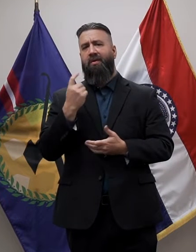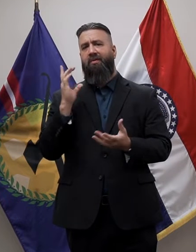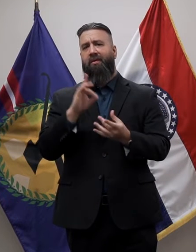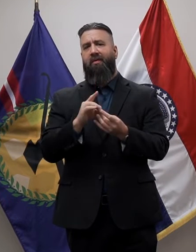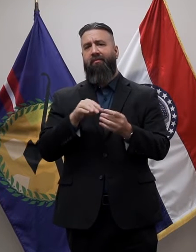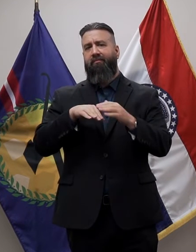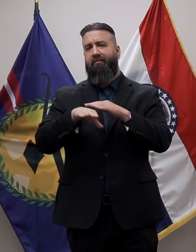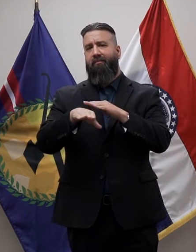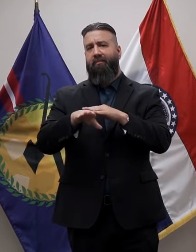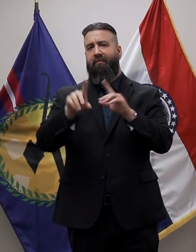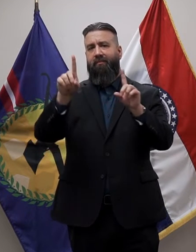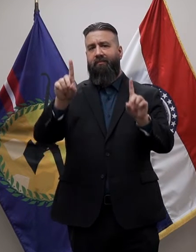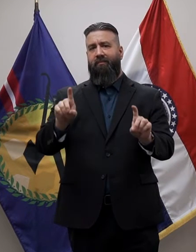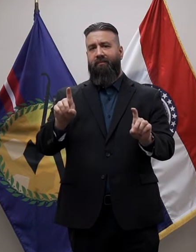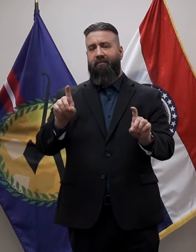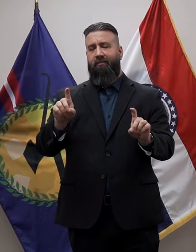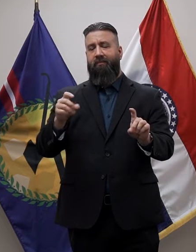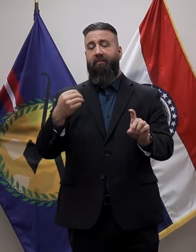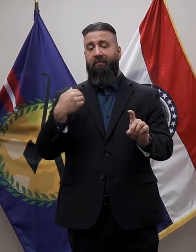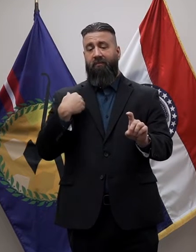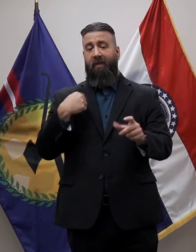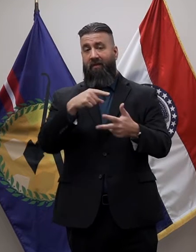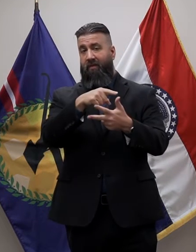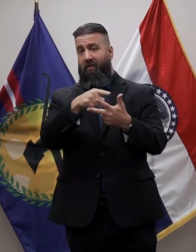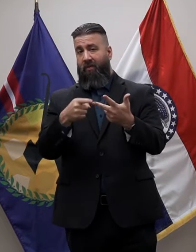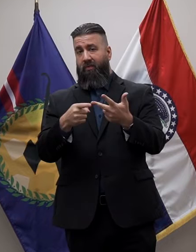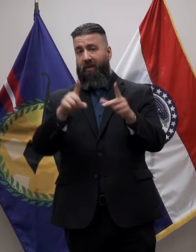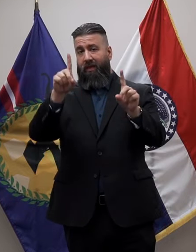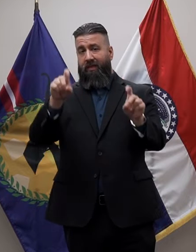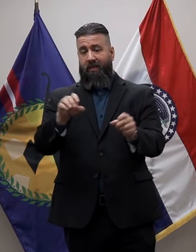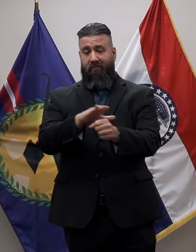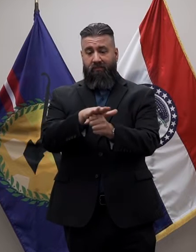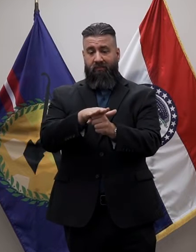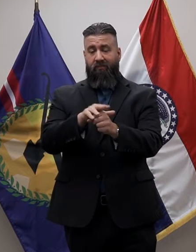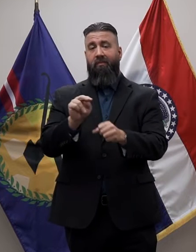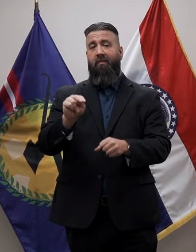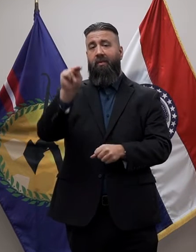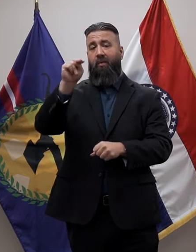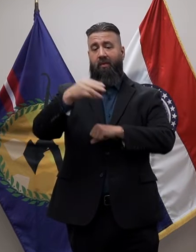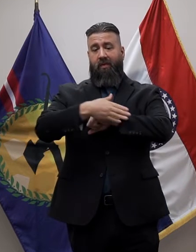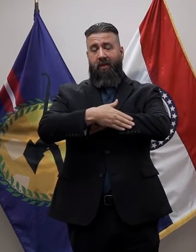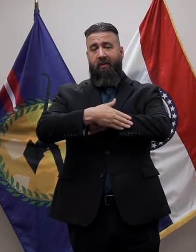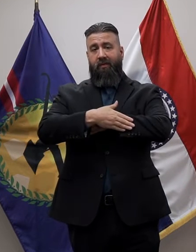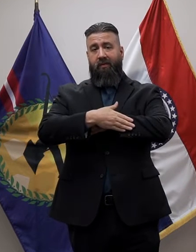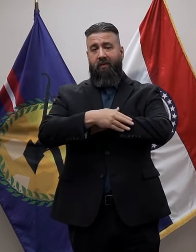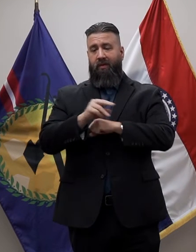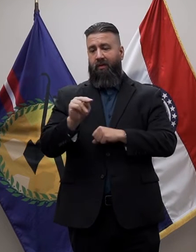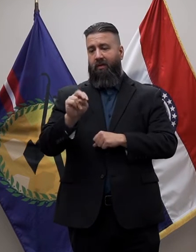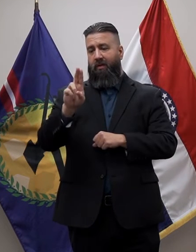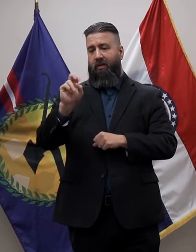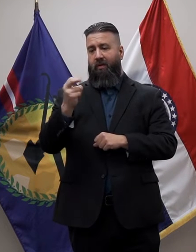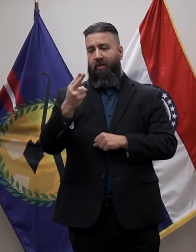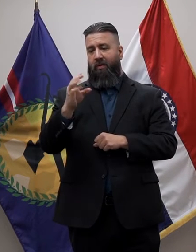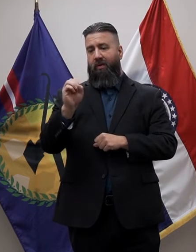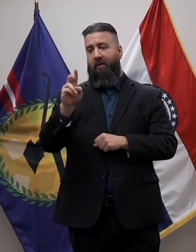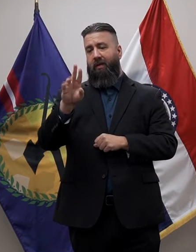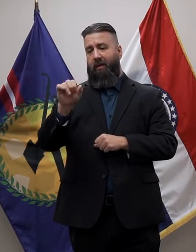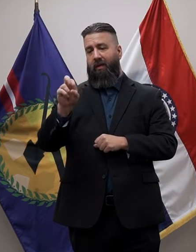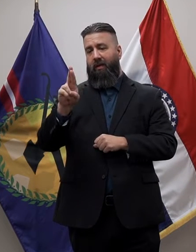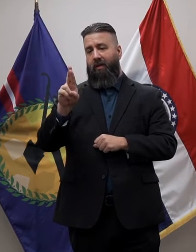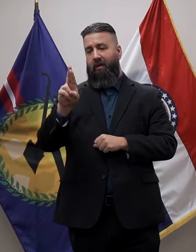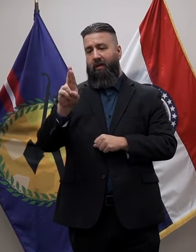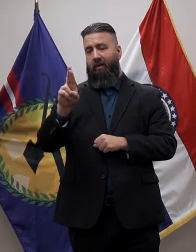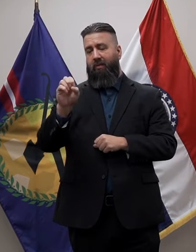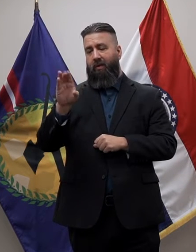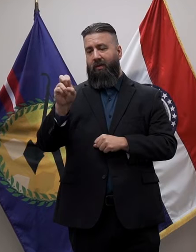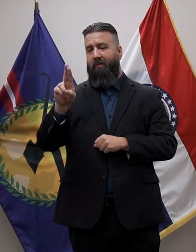have, 3 of our testing sites are in North County, the North County Recreation Center and Pine Lawn